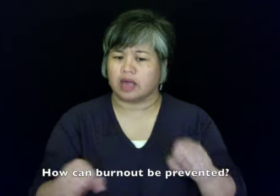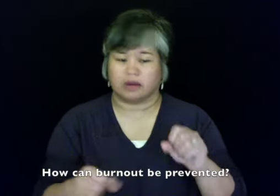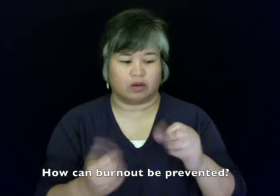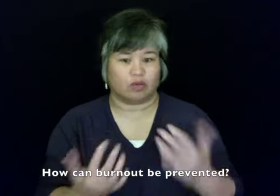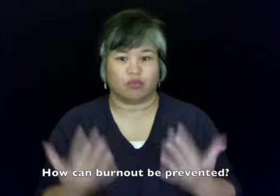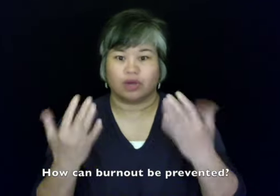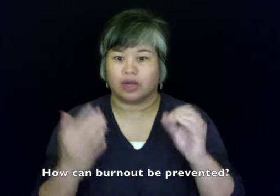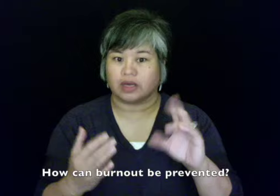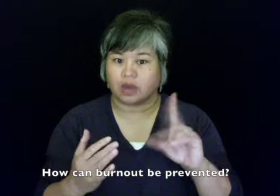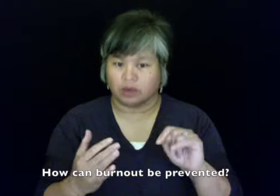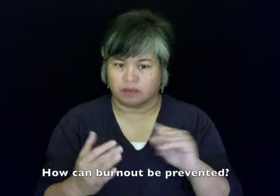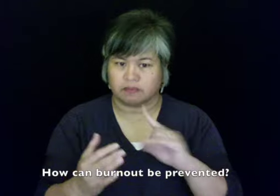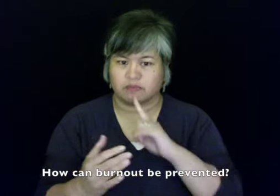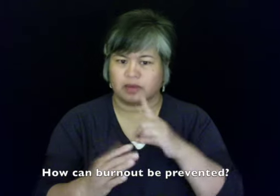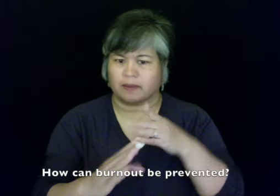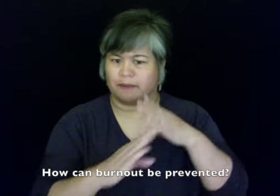How can burnout be prevented?